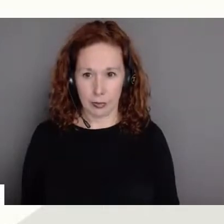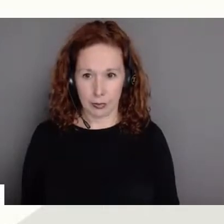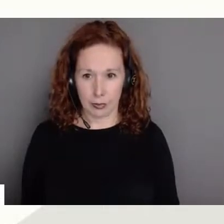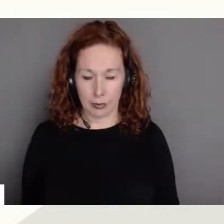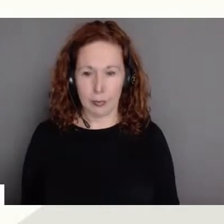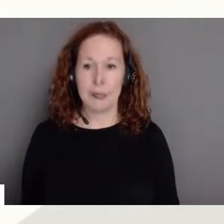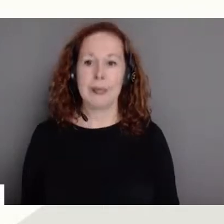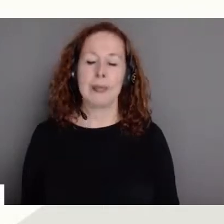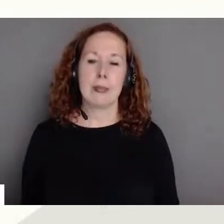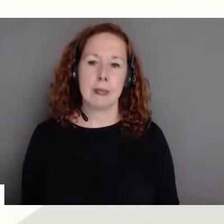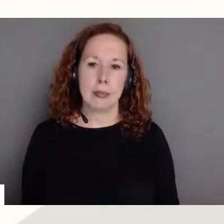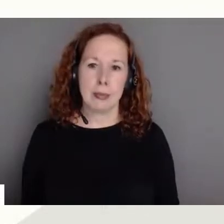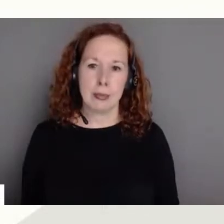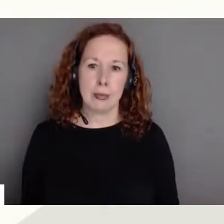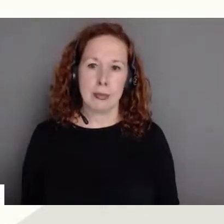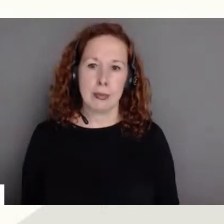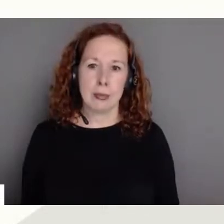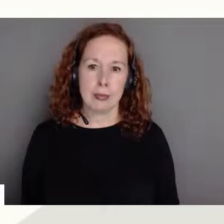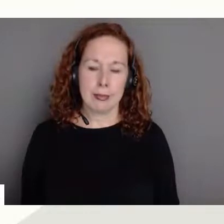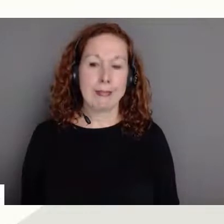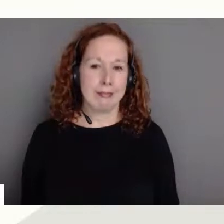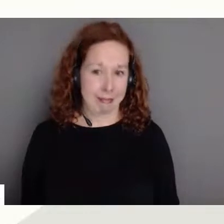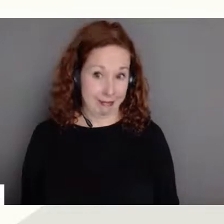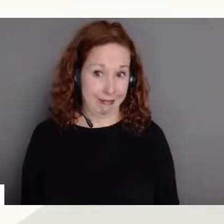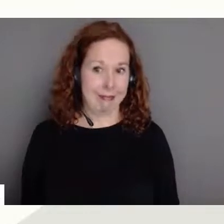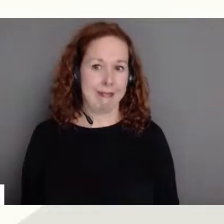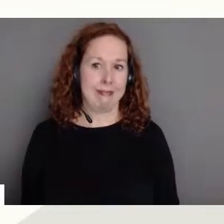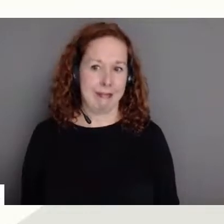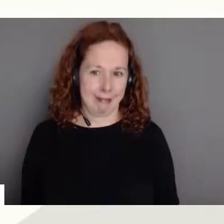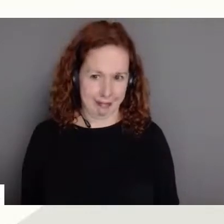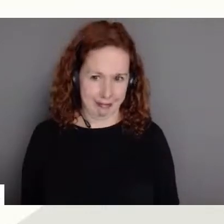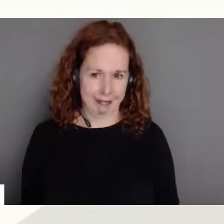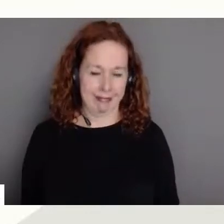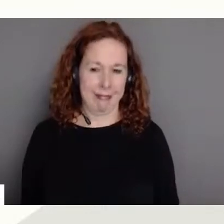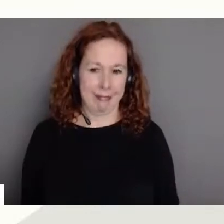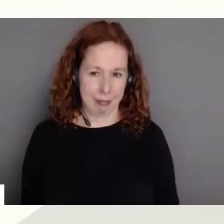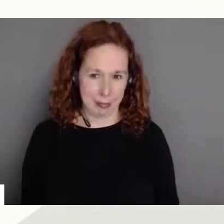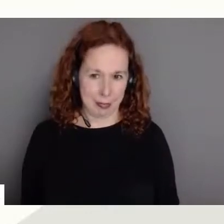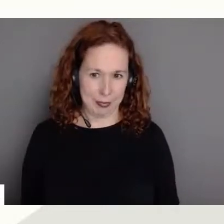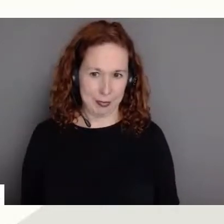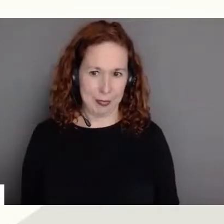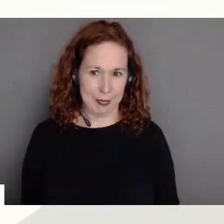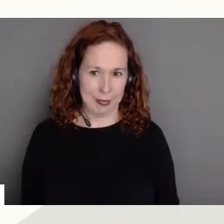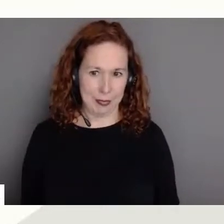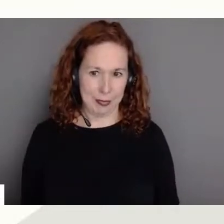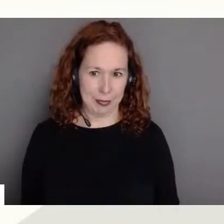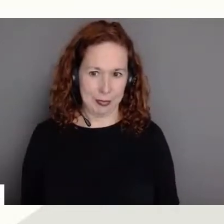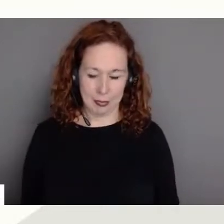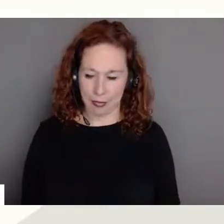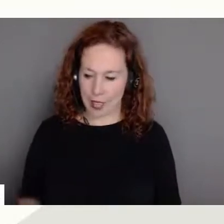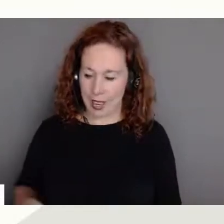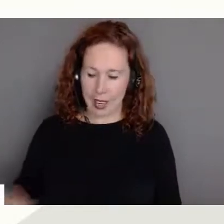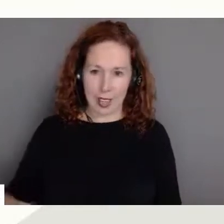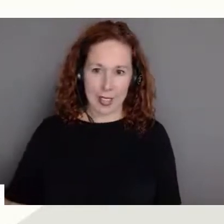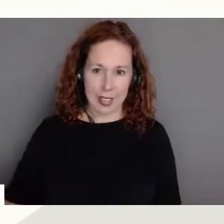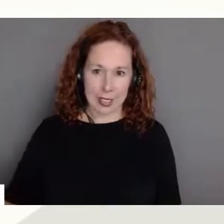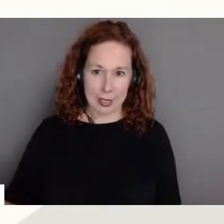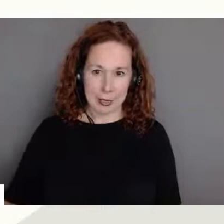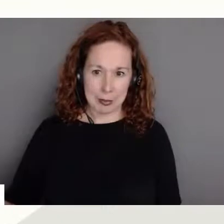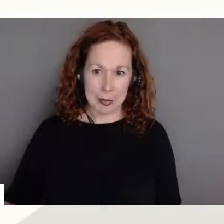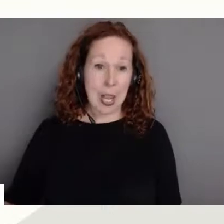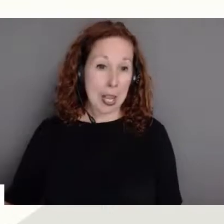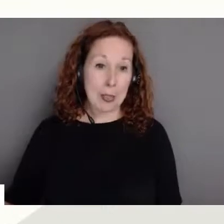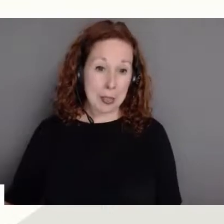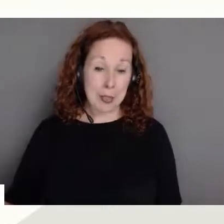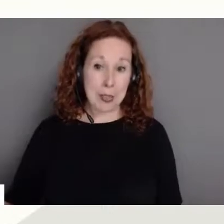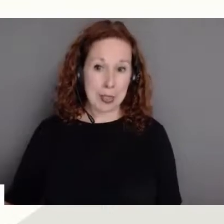that's a big one, and you sent me a really cool blurb in a text message the other day, and, if do you have that on hand to read it? Or I do,